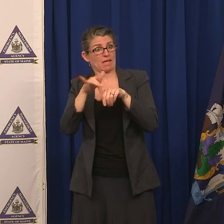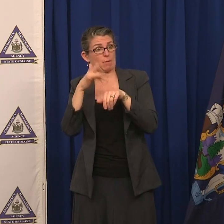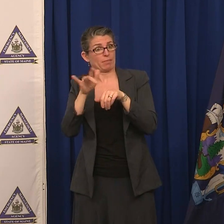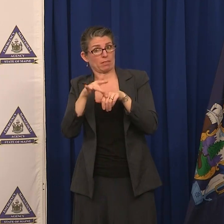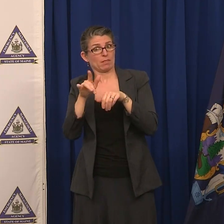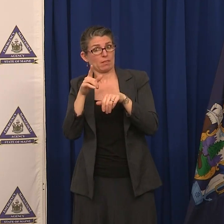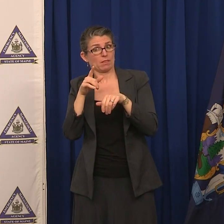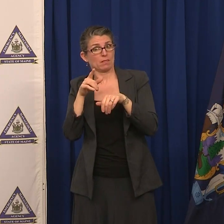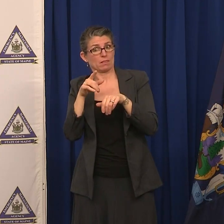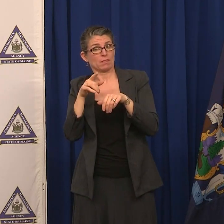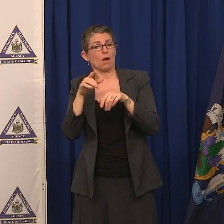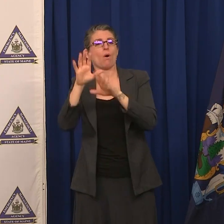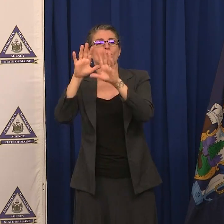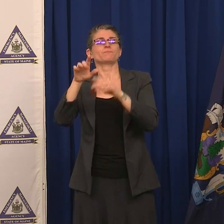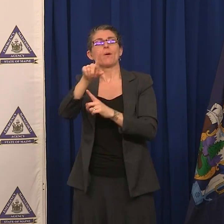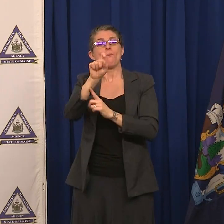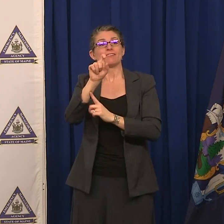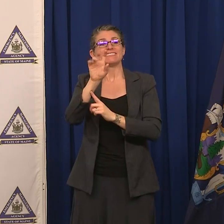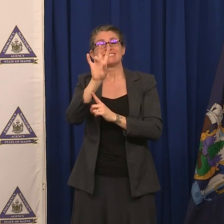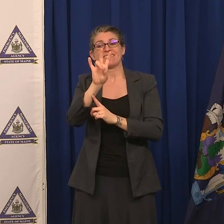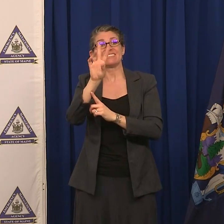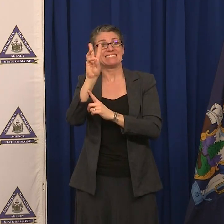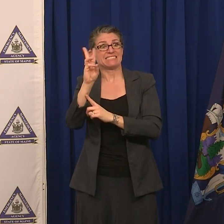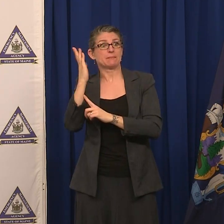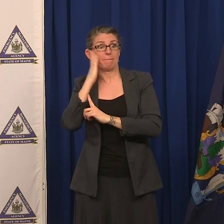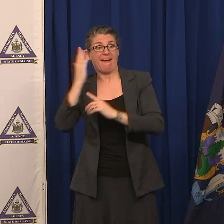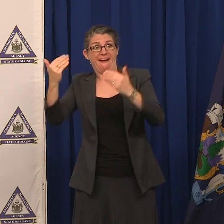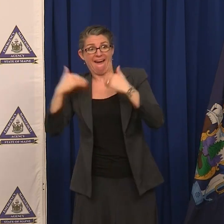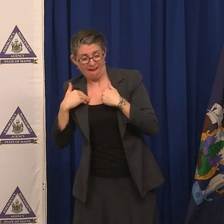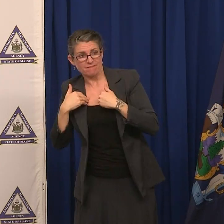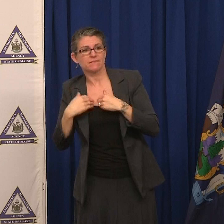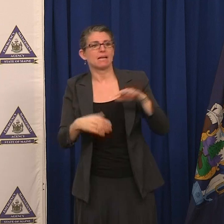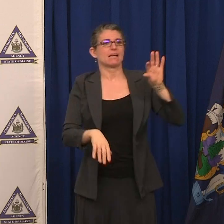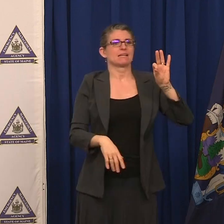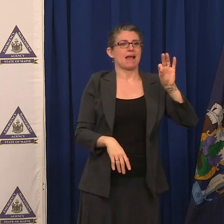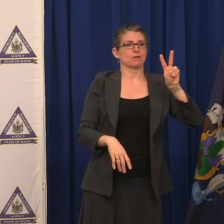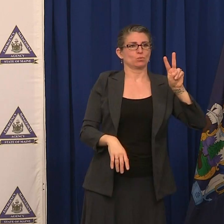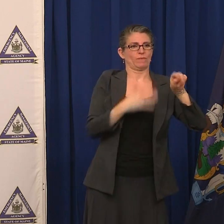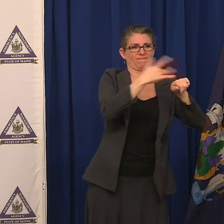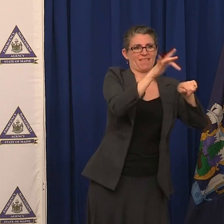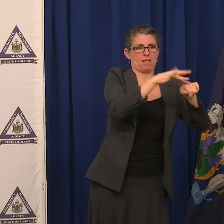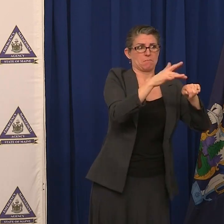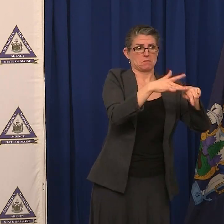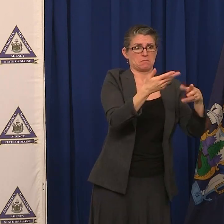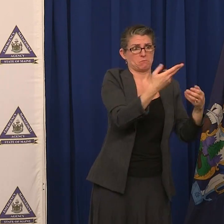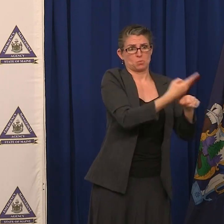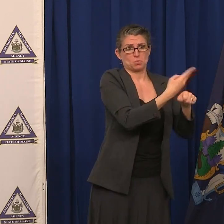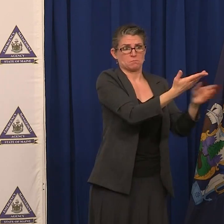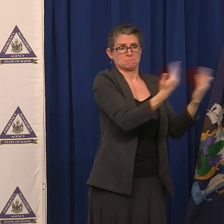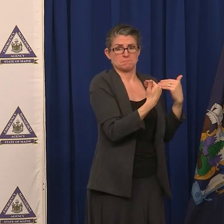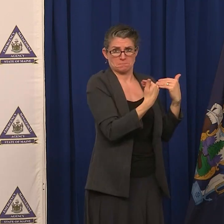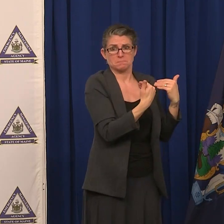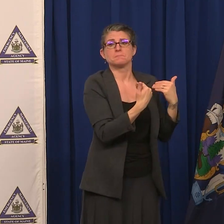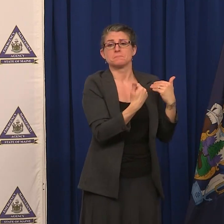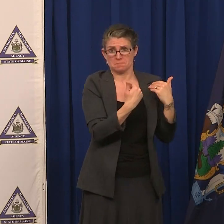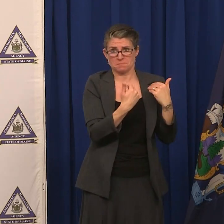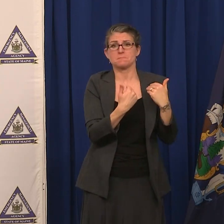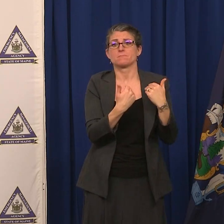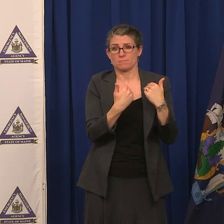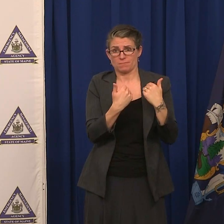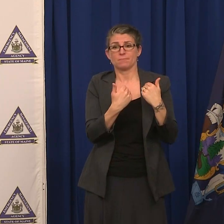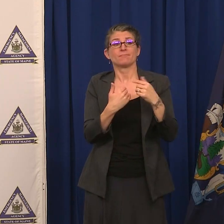with respect to ventilators, there are over 300 available. If you add in these alternative ones, close to 400